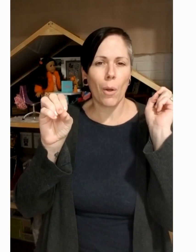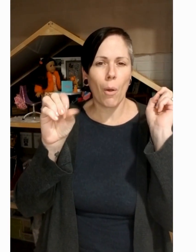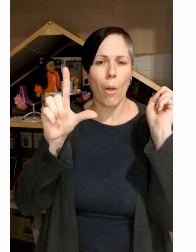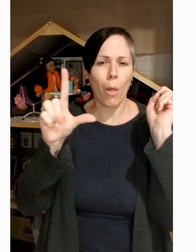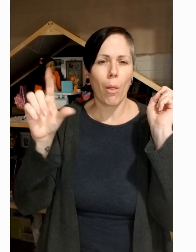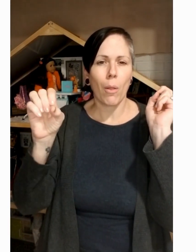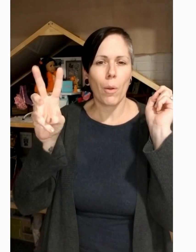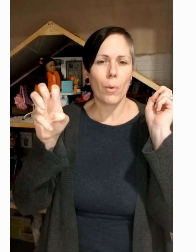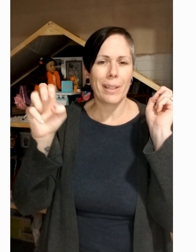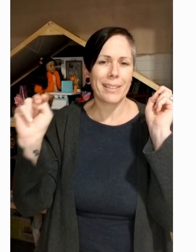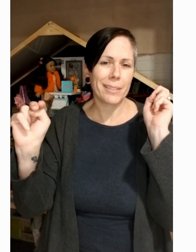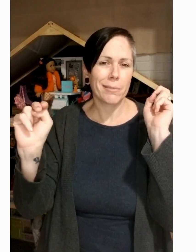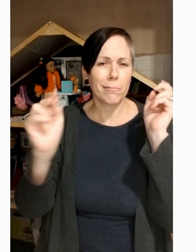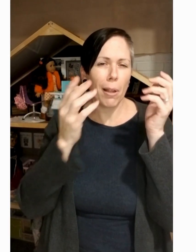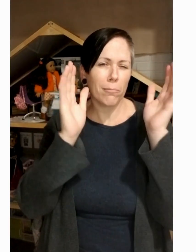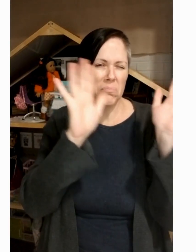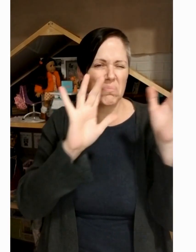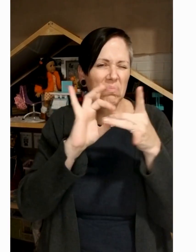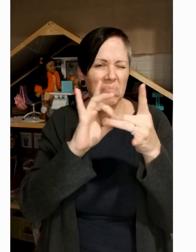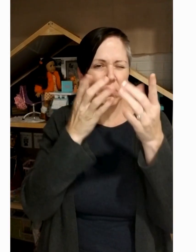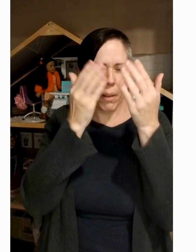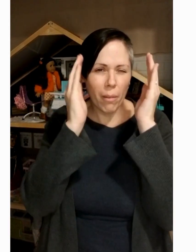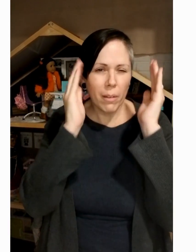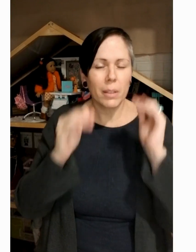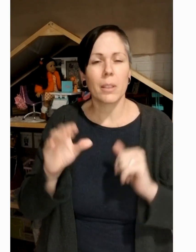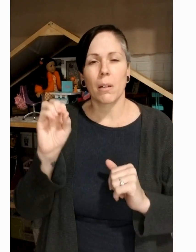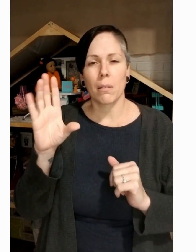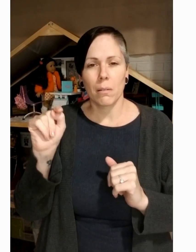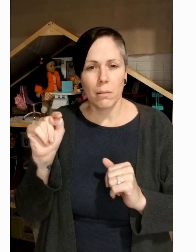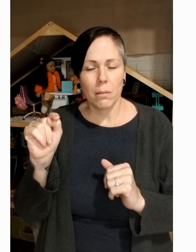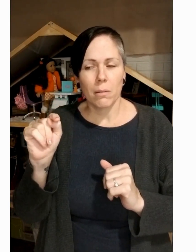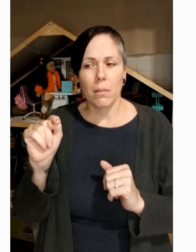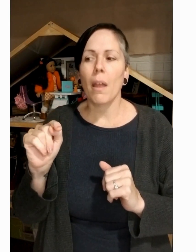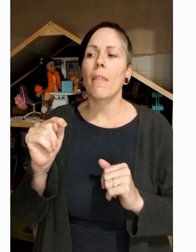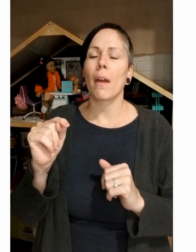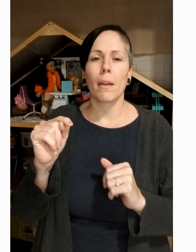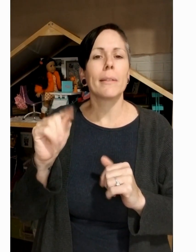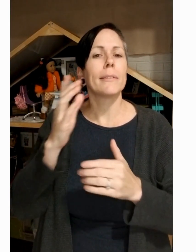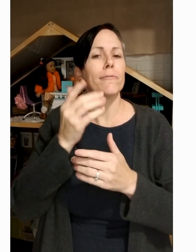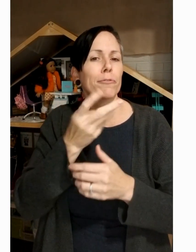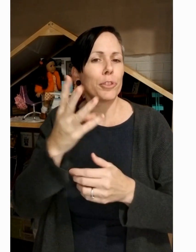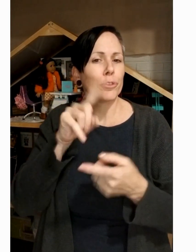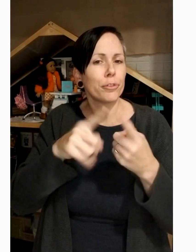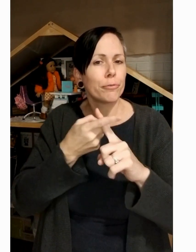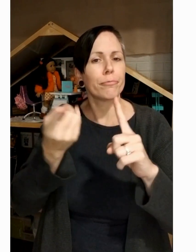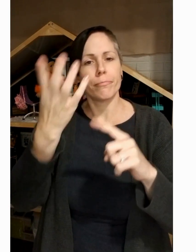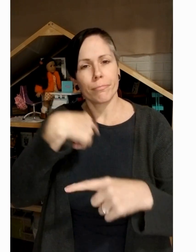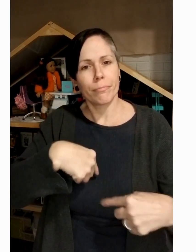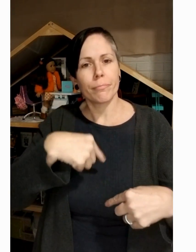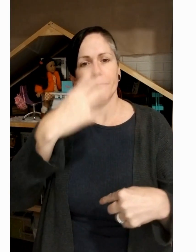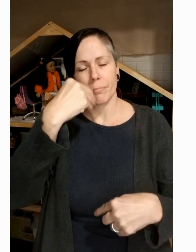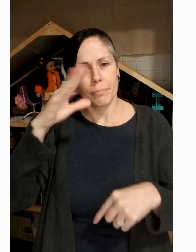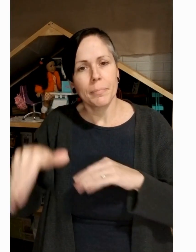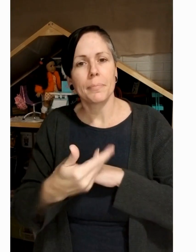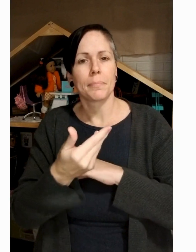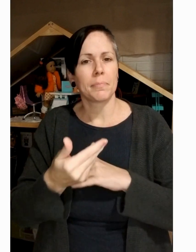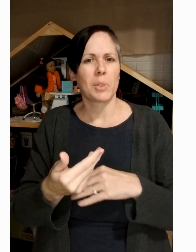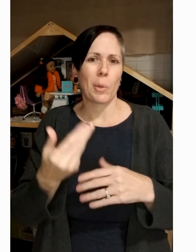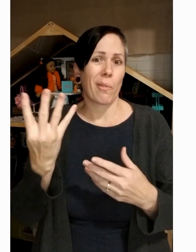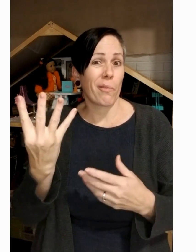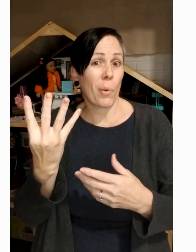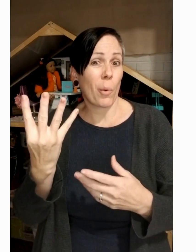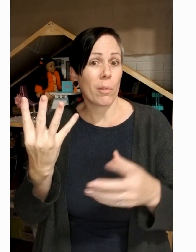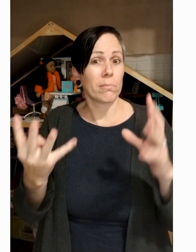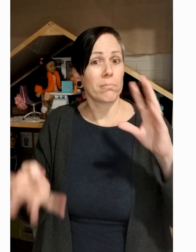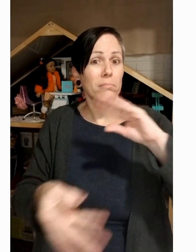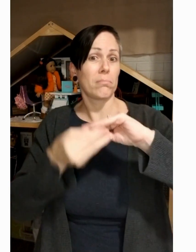Dolloween event in October. And then we also had a sleepover with some friends. So yeah, 4 events. And